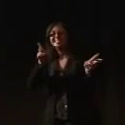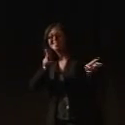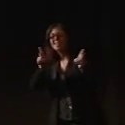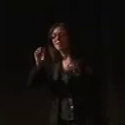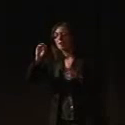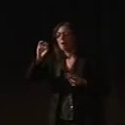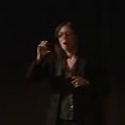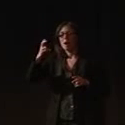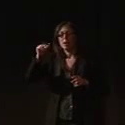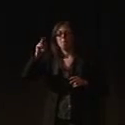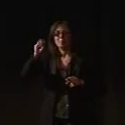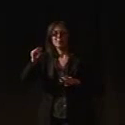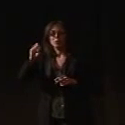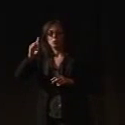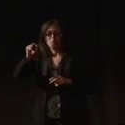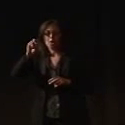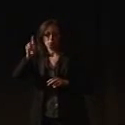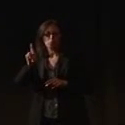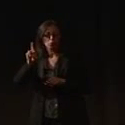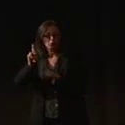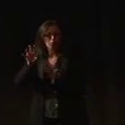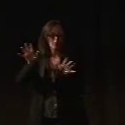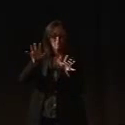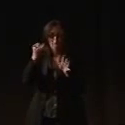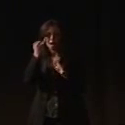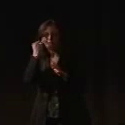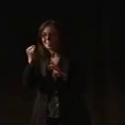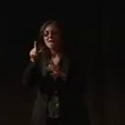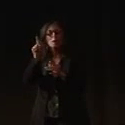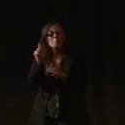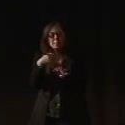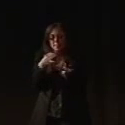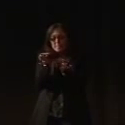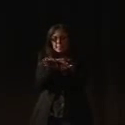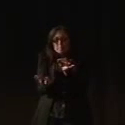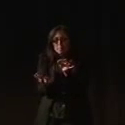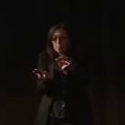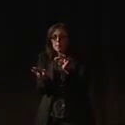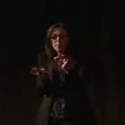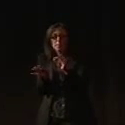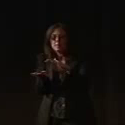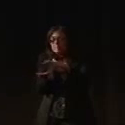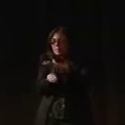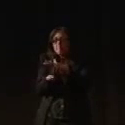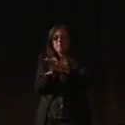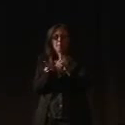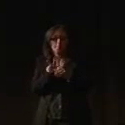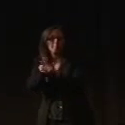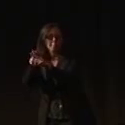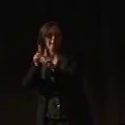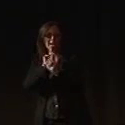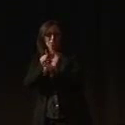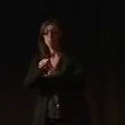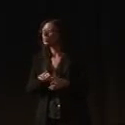to ensure predictivity. But then interestingly, there is a condition which is completely equivalent to